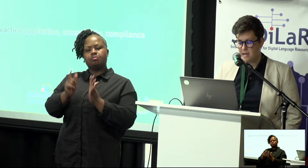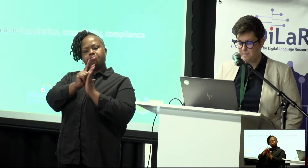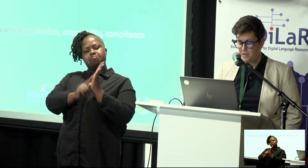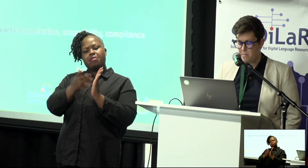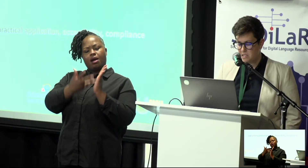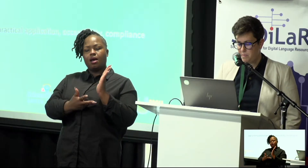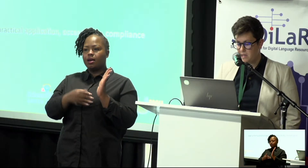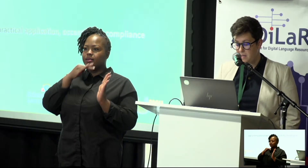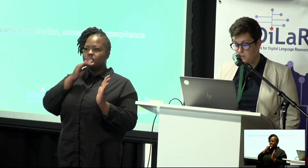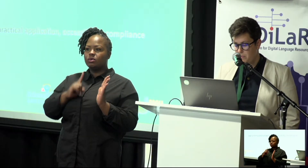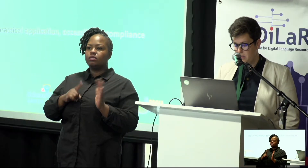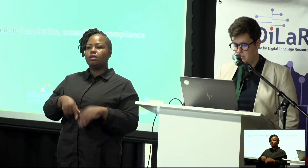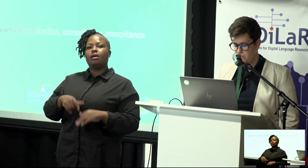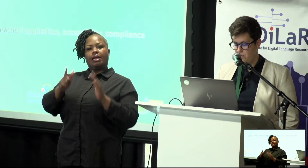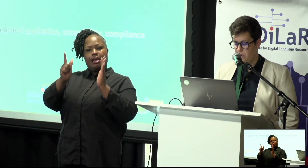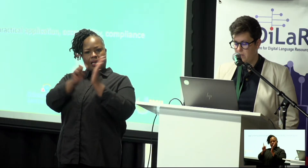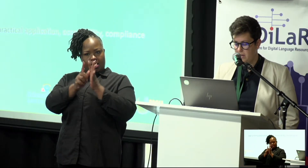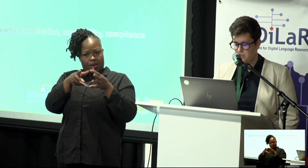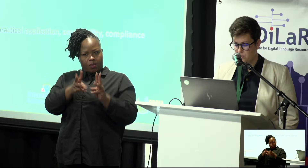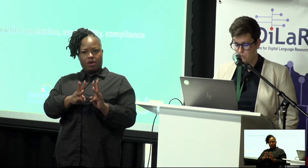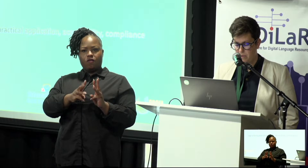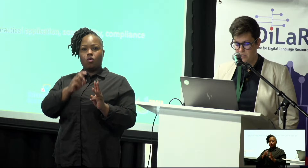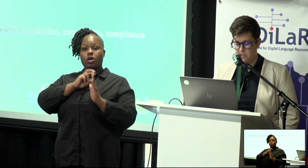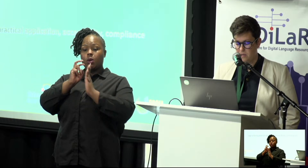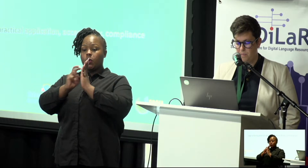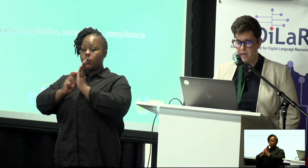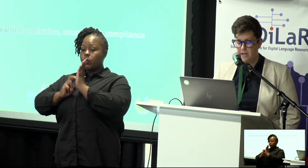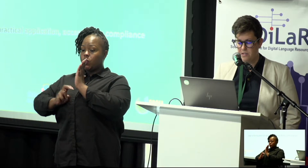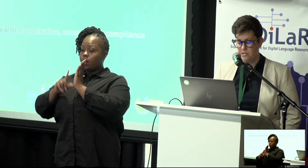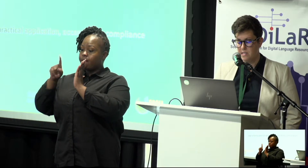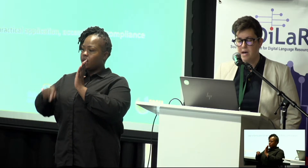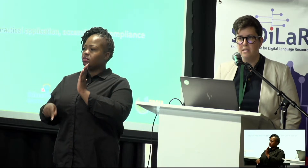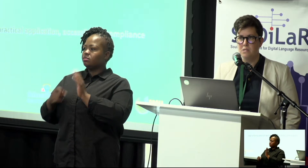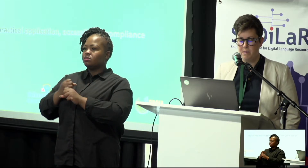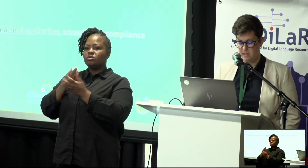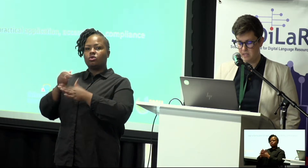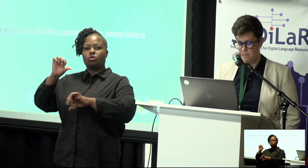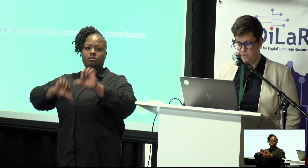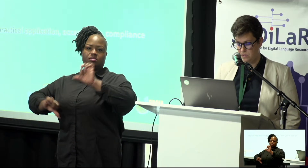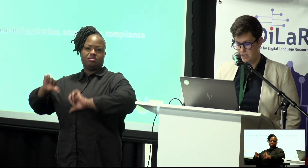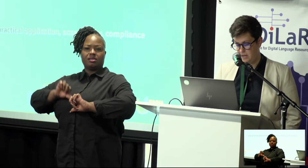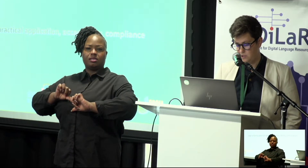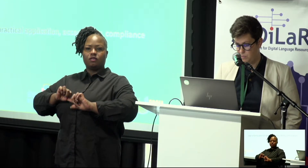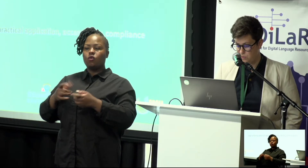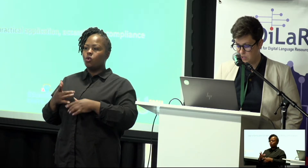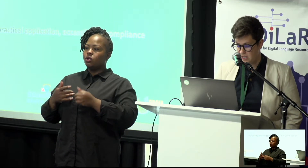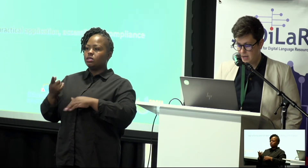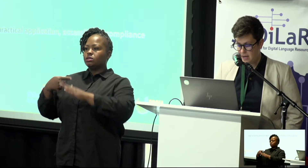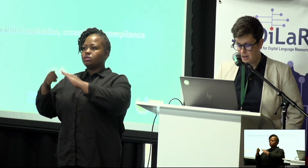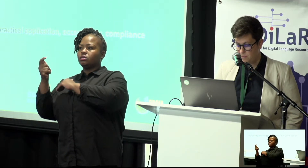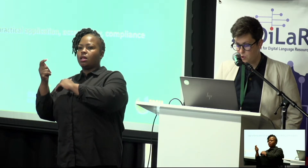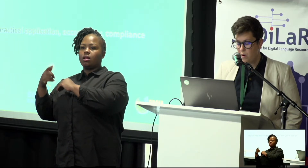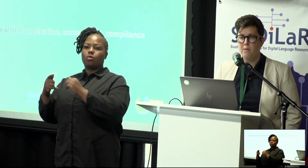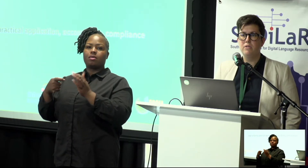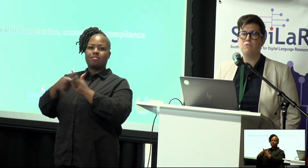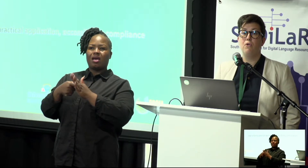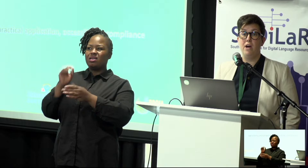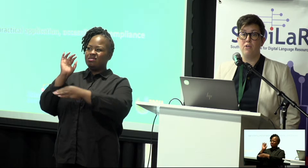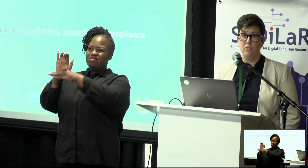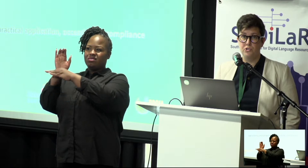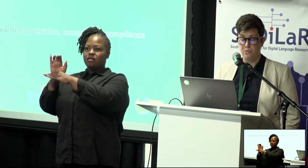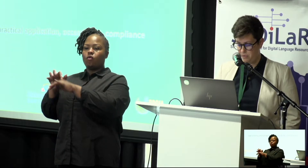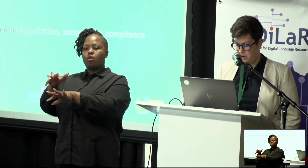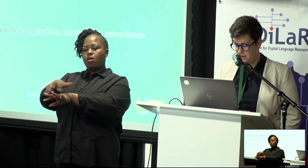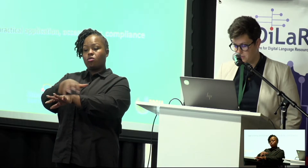which means that there must be a legal basis for the regulations or measures applied to science-based import and export requirements